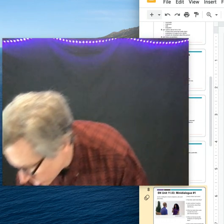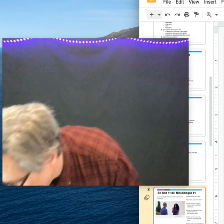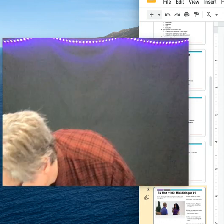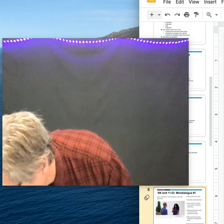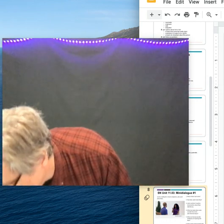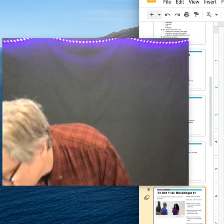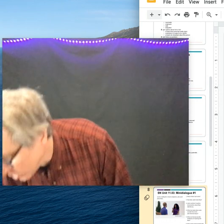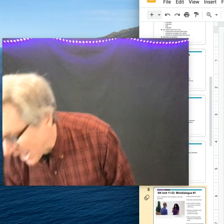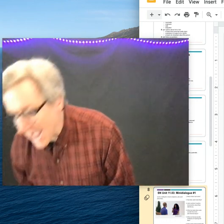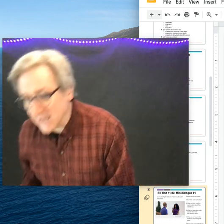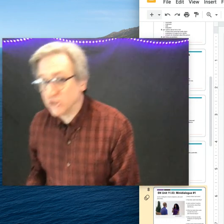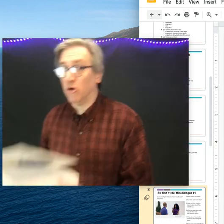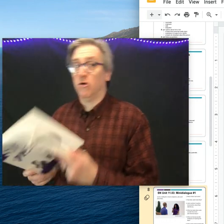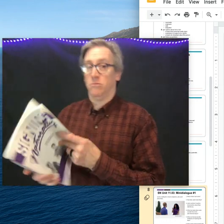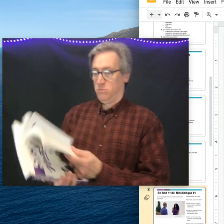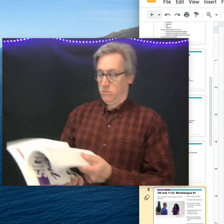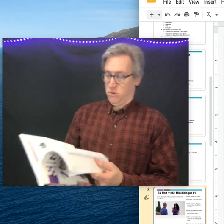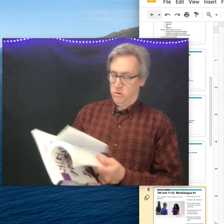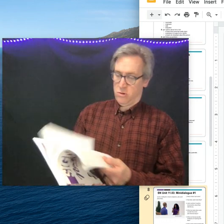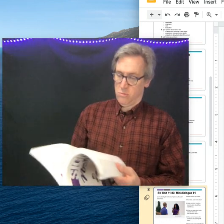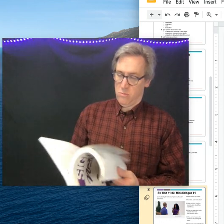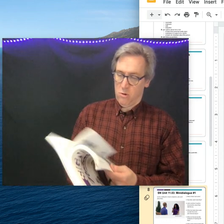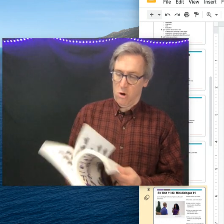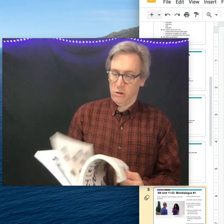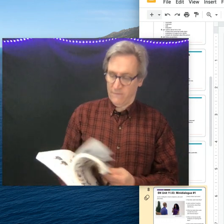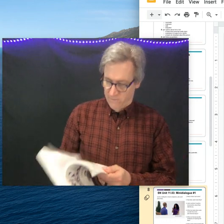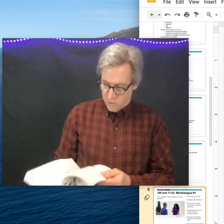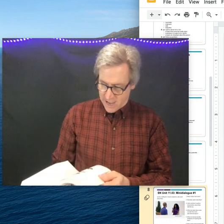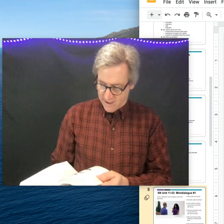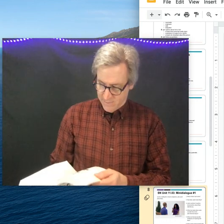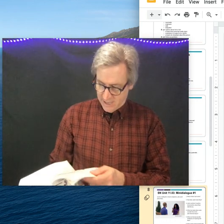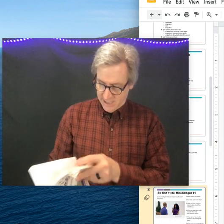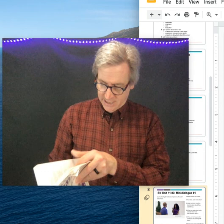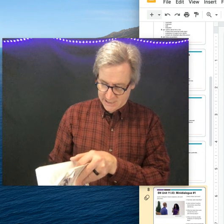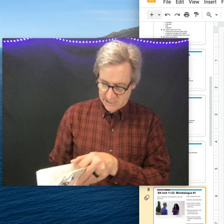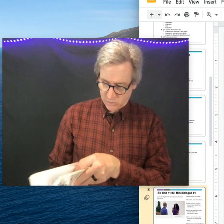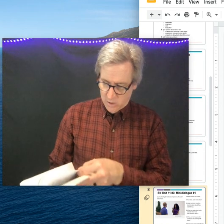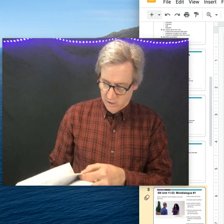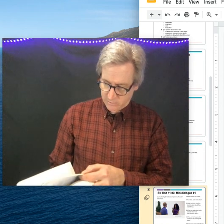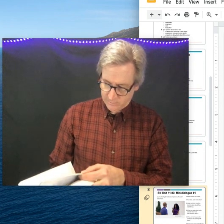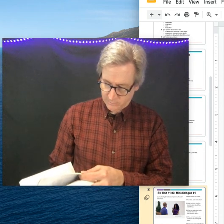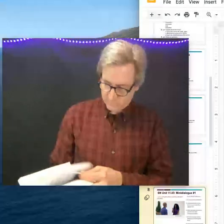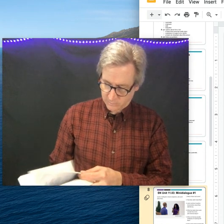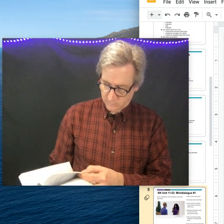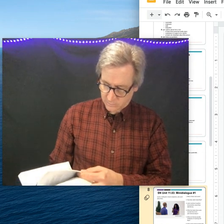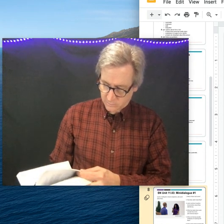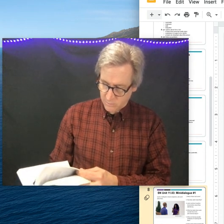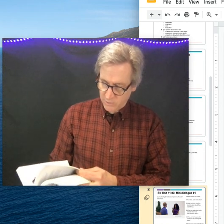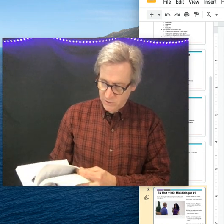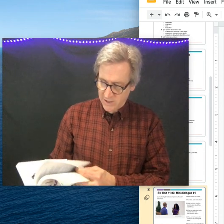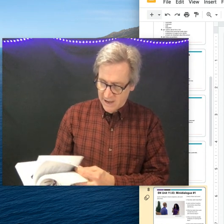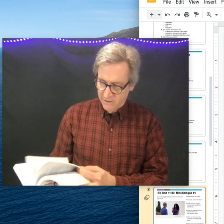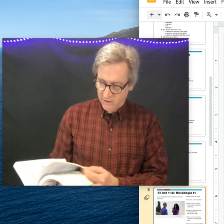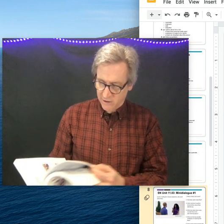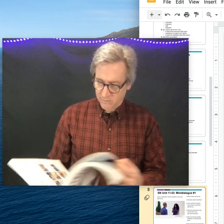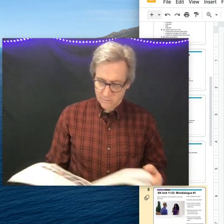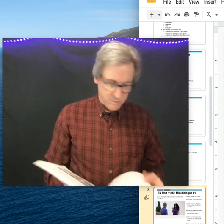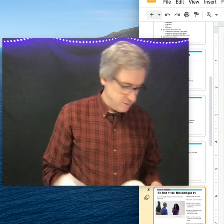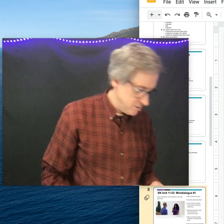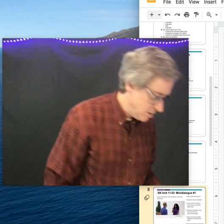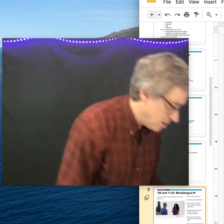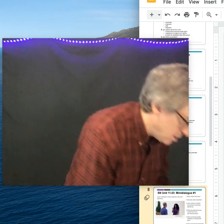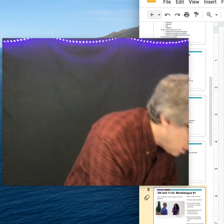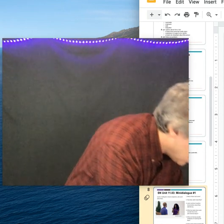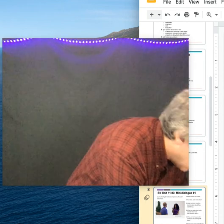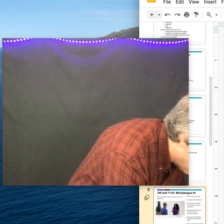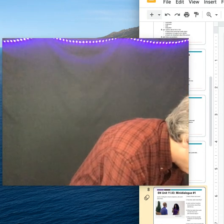And your book has all of the vocab in it as well. Between that and